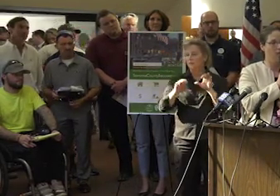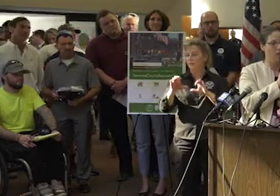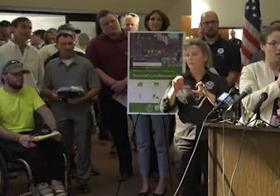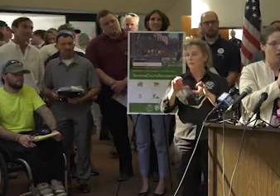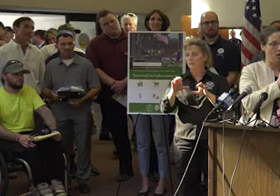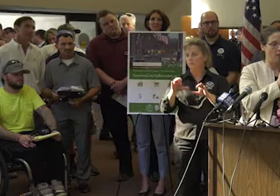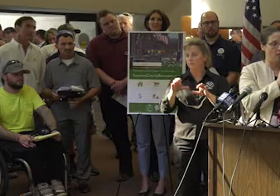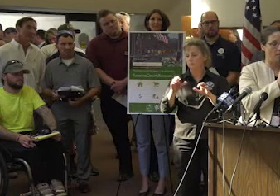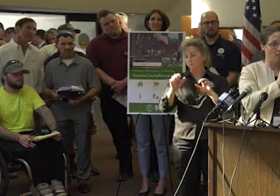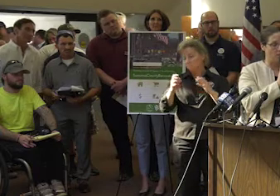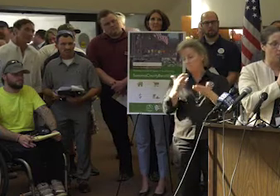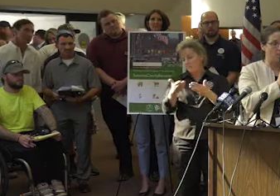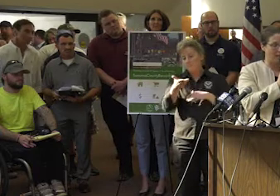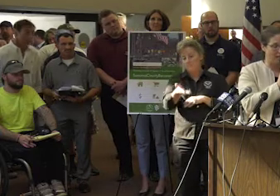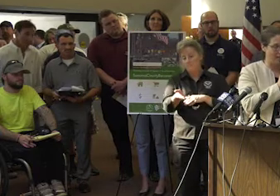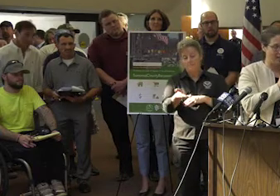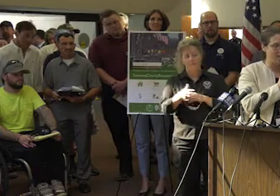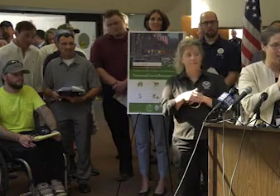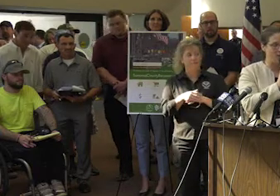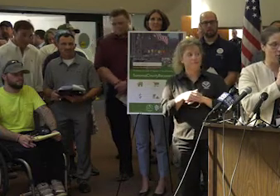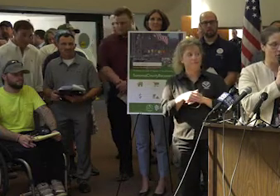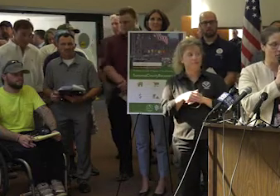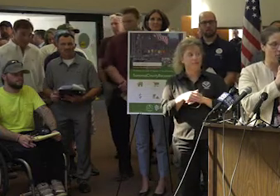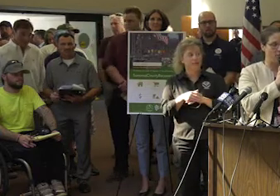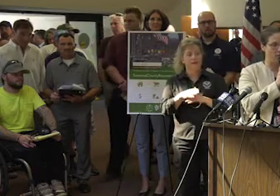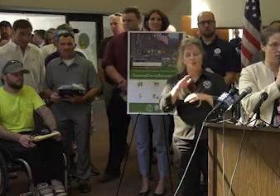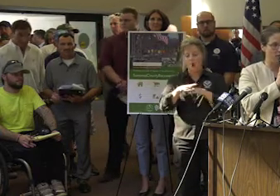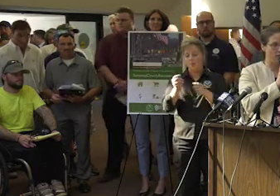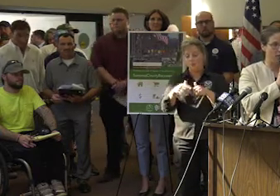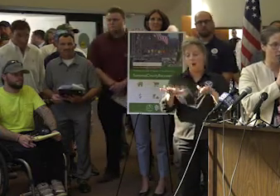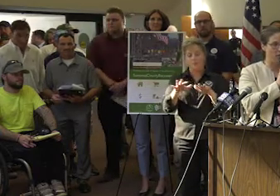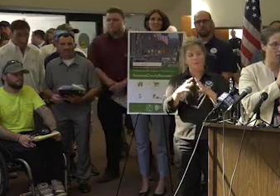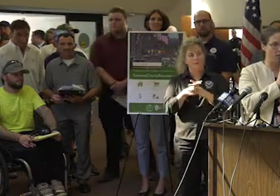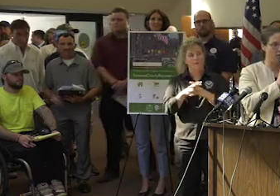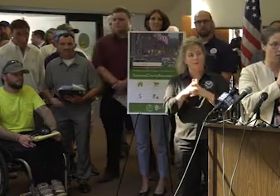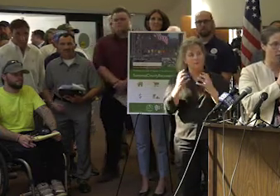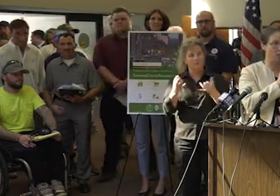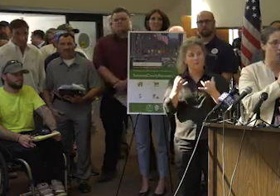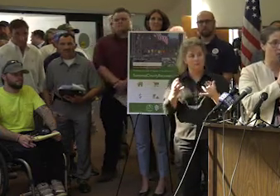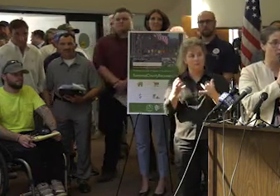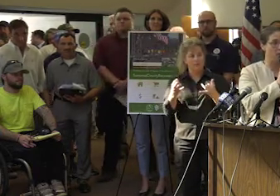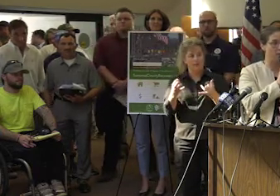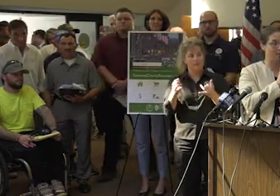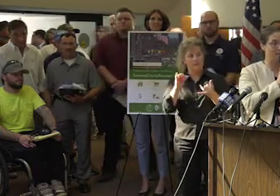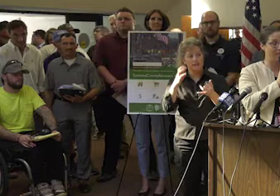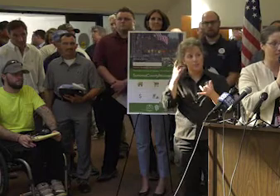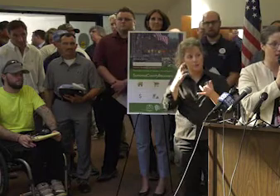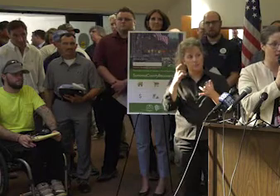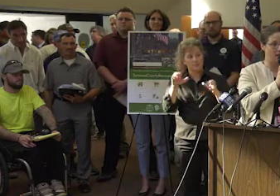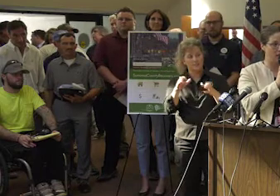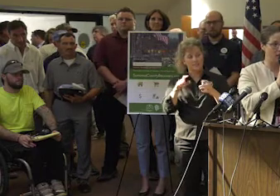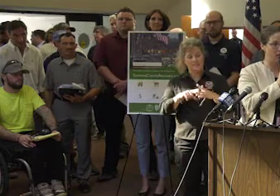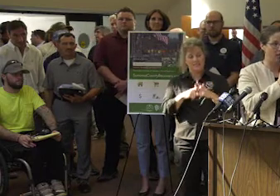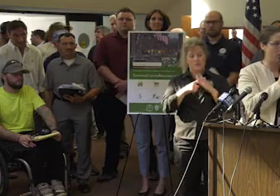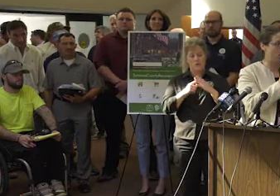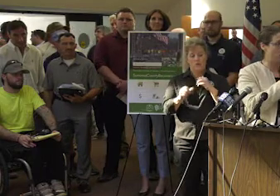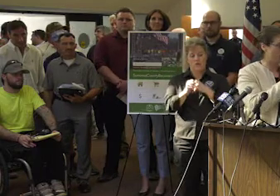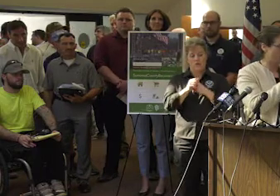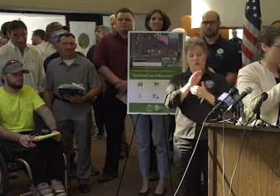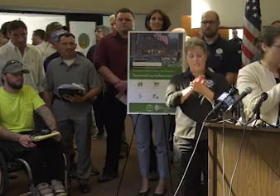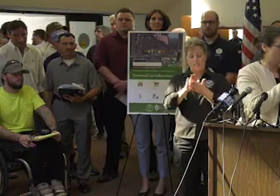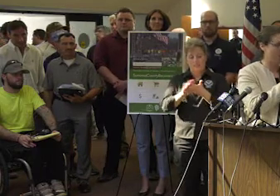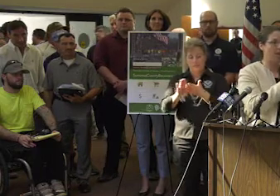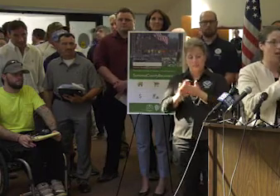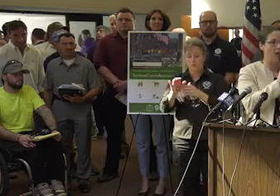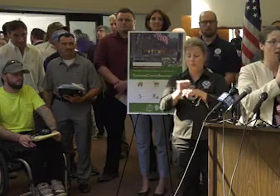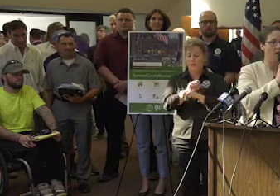available that are ending up on the properties. And so at this point in time, that's why we're doing this initial hazardous cleanup, working